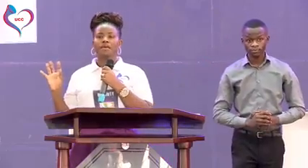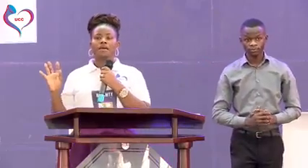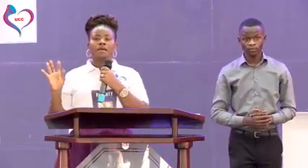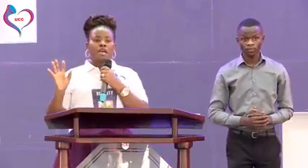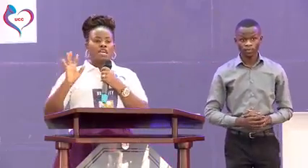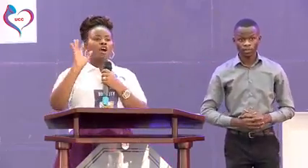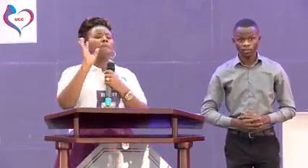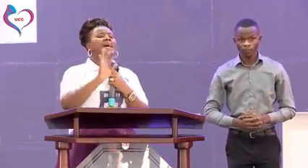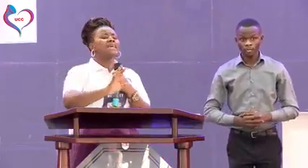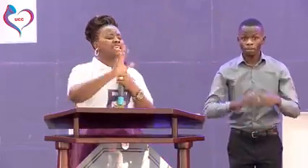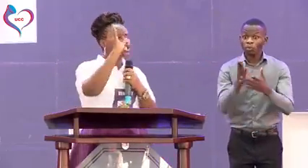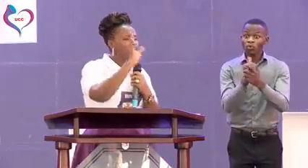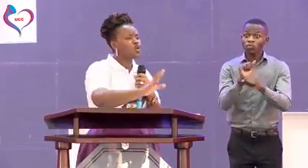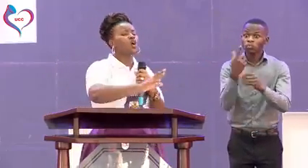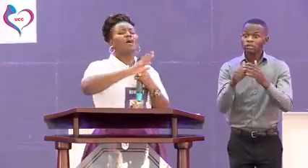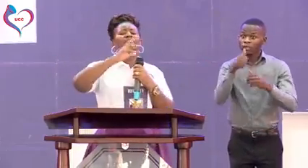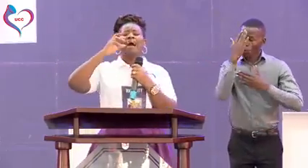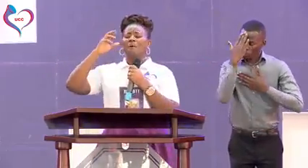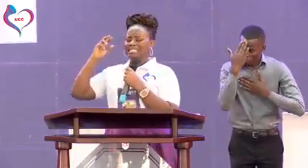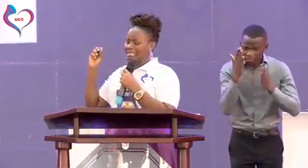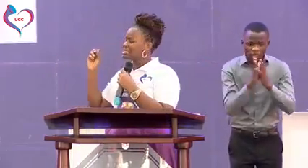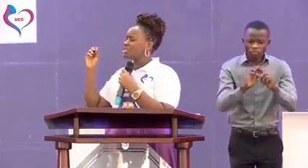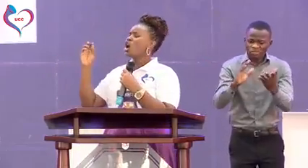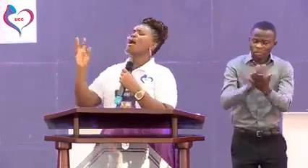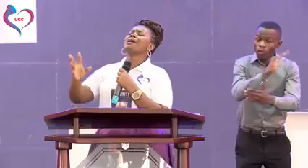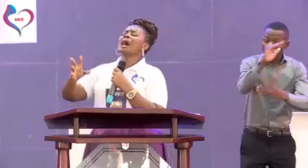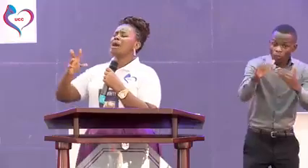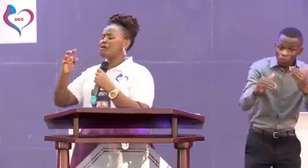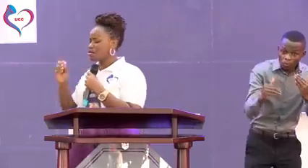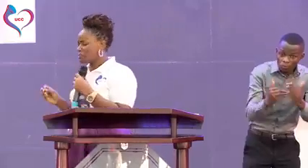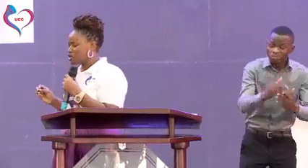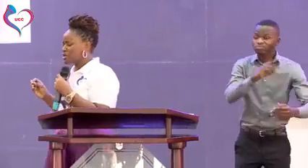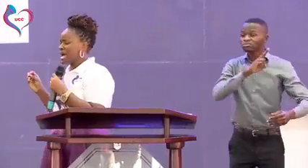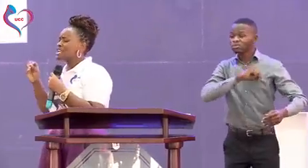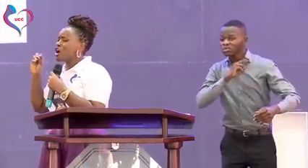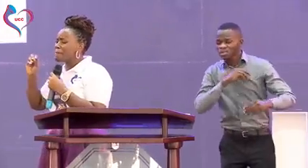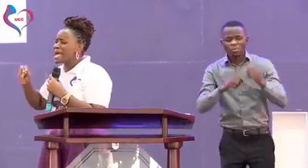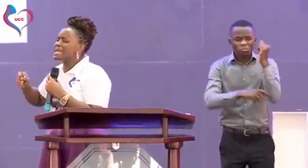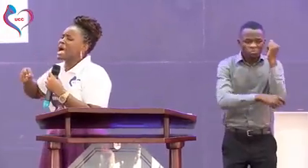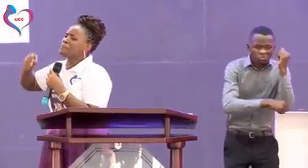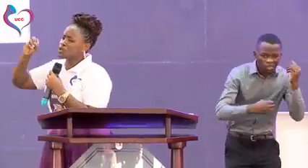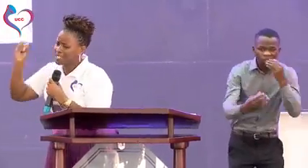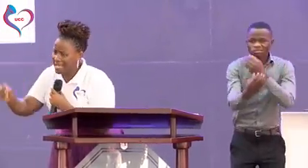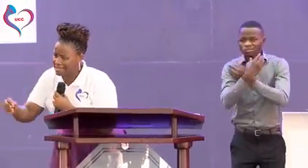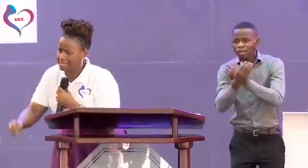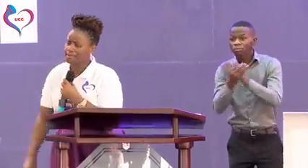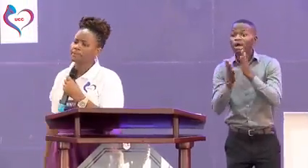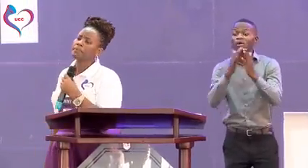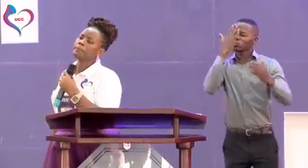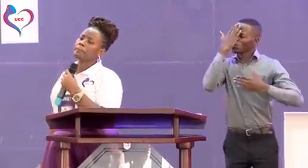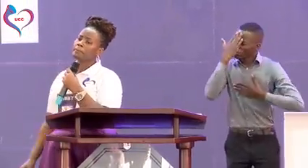ekitasikirizibwa kutunuulira. He obeyed, he took all our sins, all our corruption, and obeyed up to